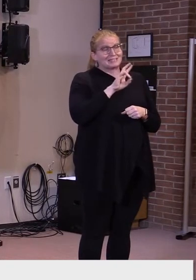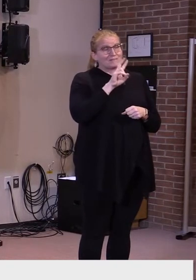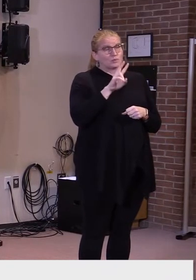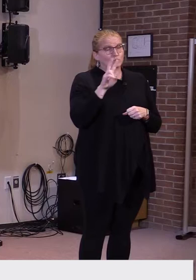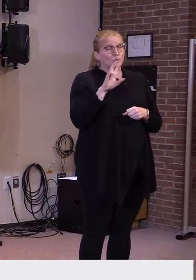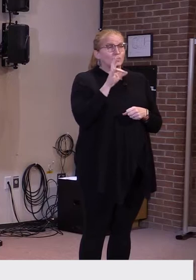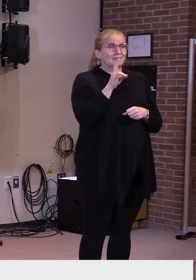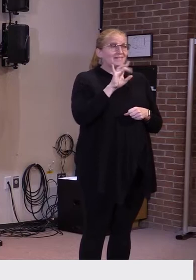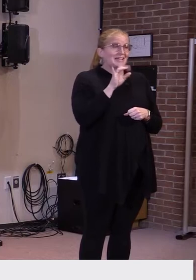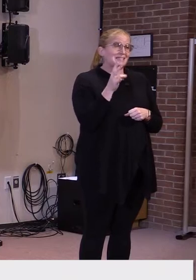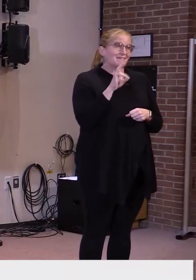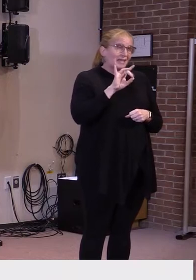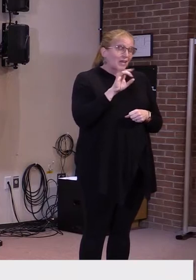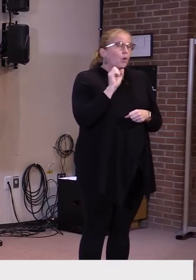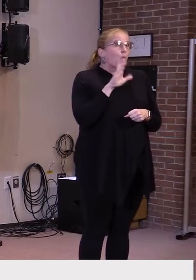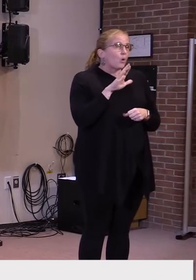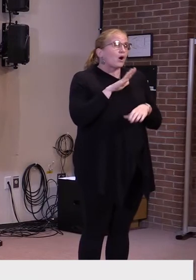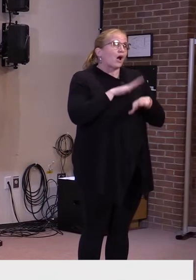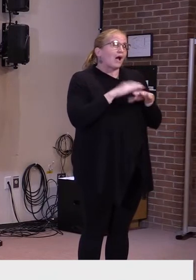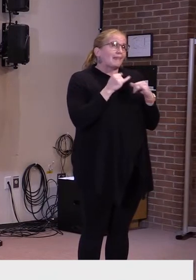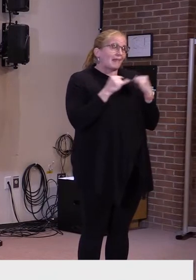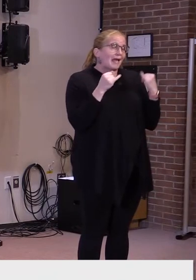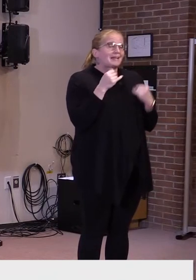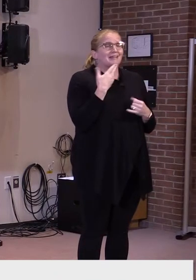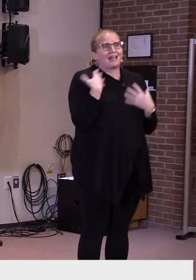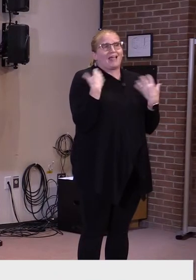855-722-7878 or go online at